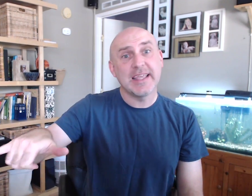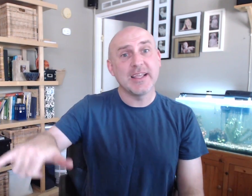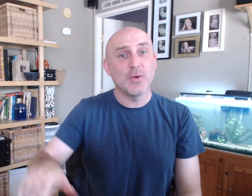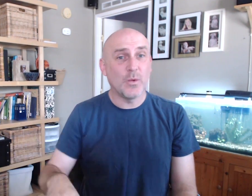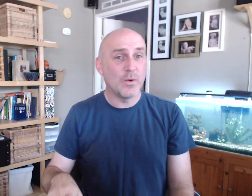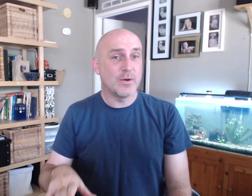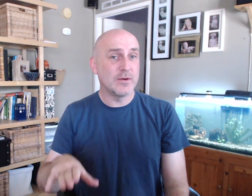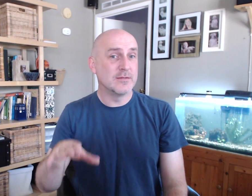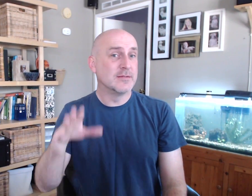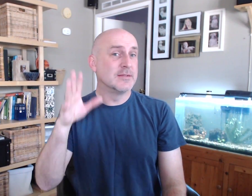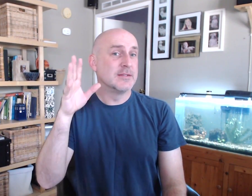ringing or